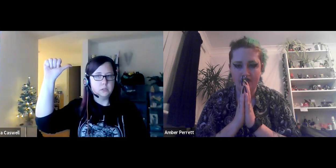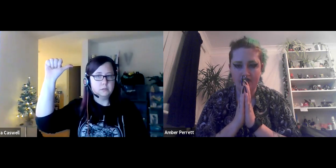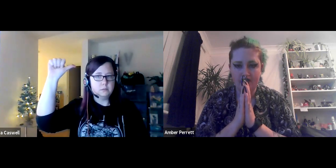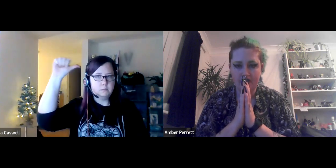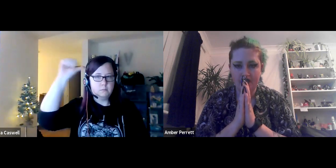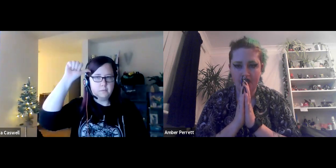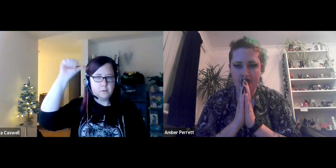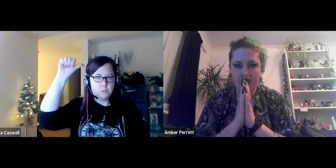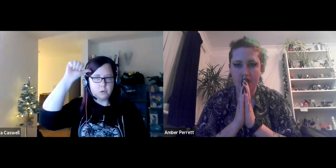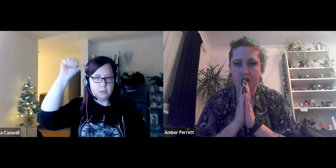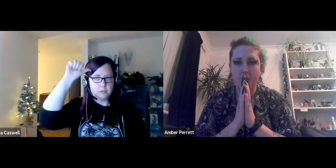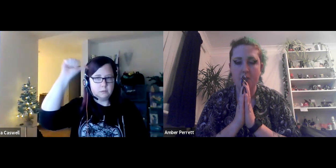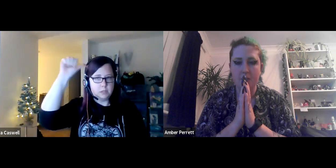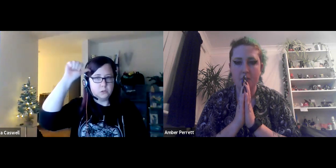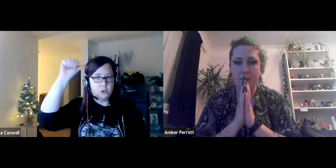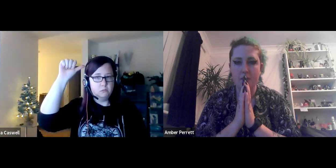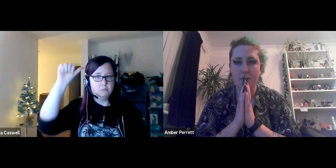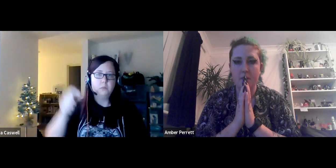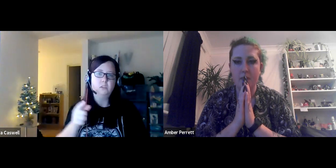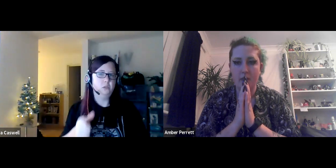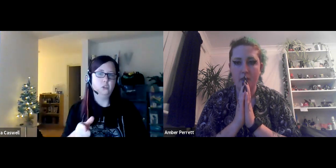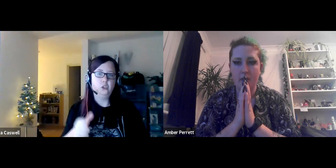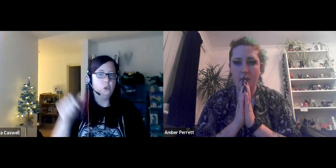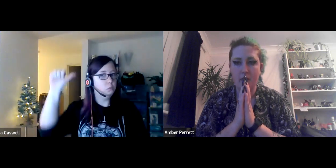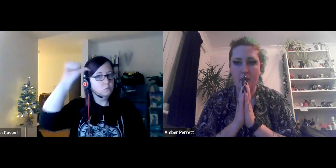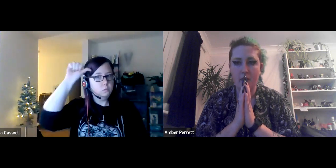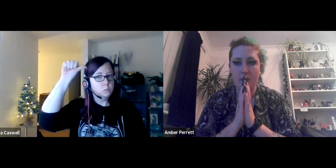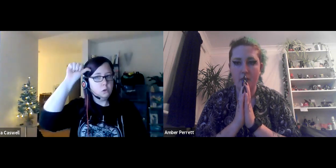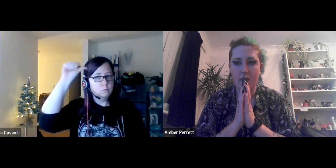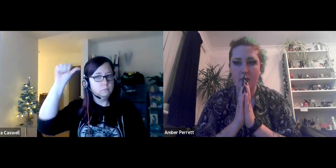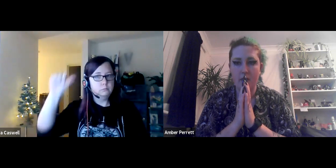it's thumb twice is no. So just you know.